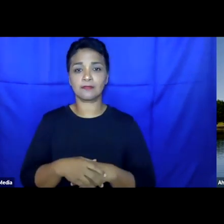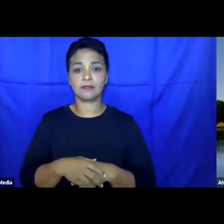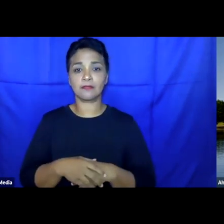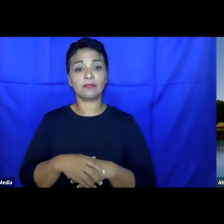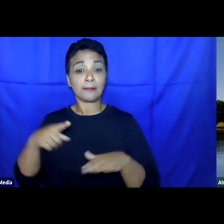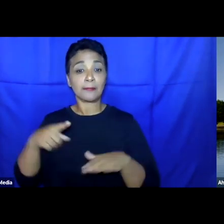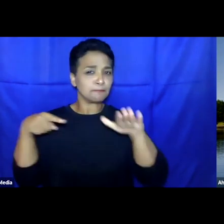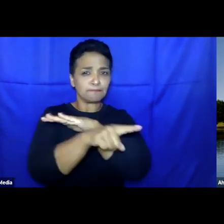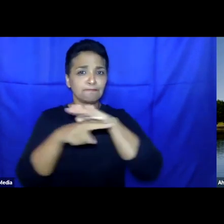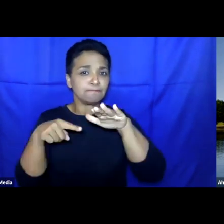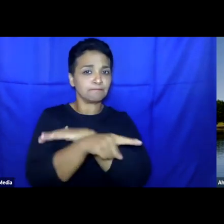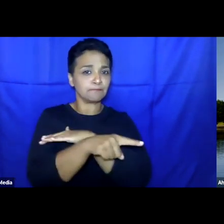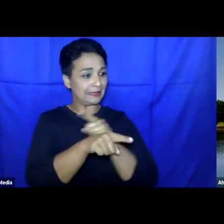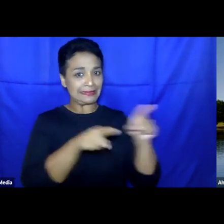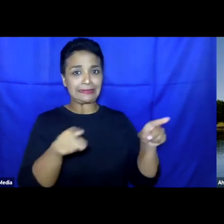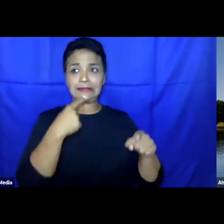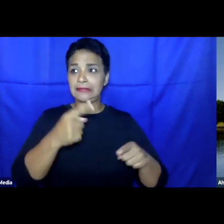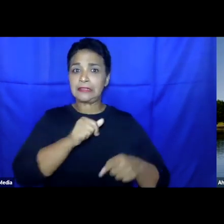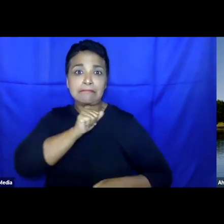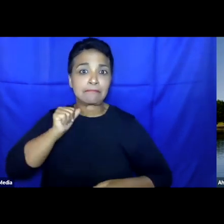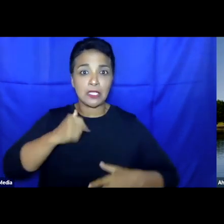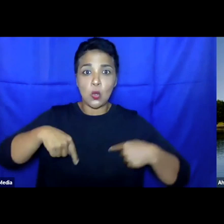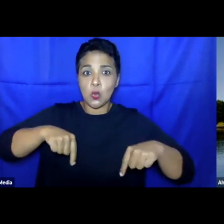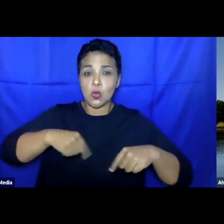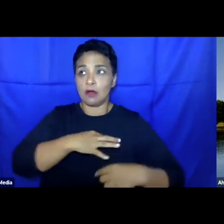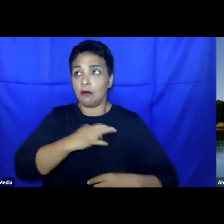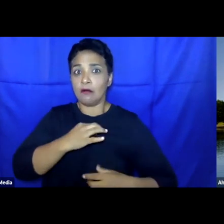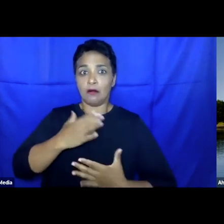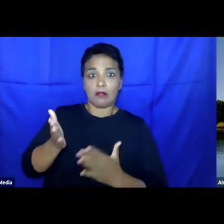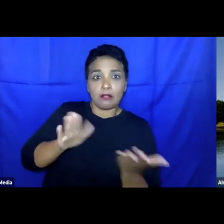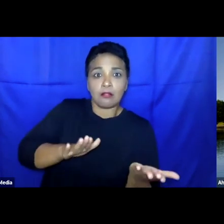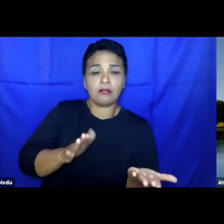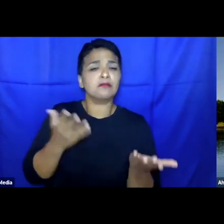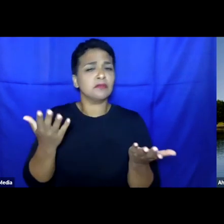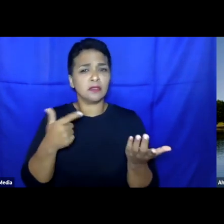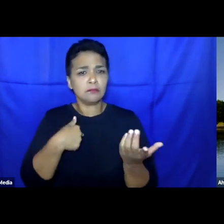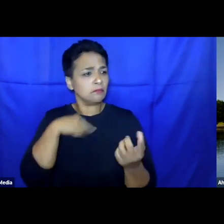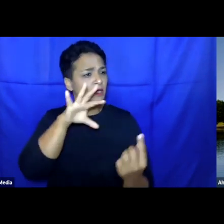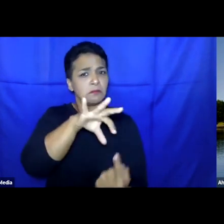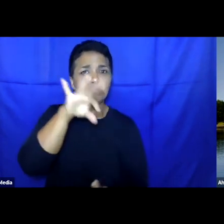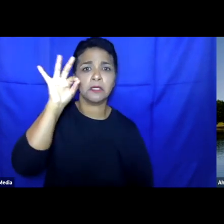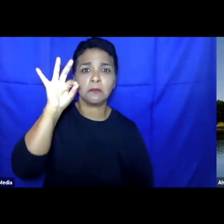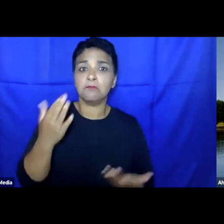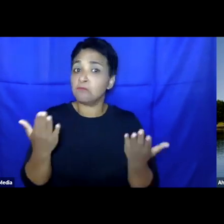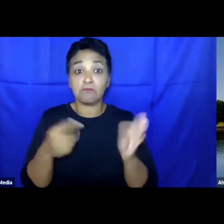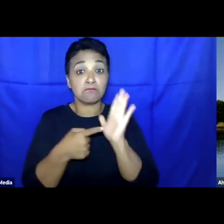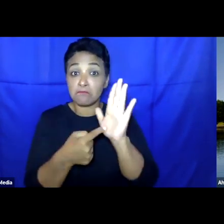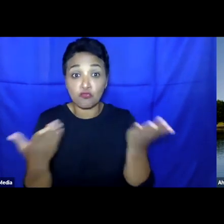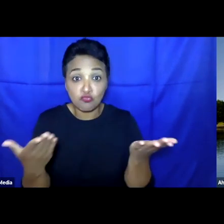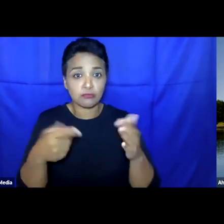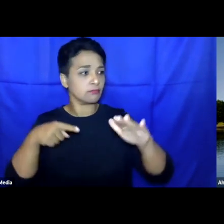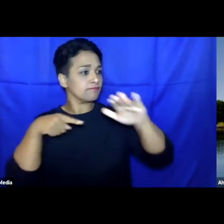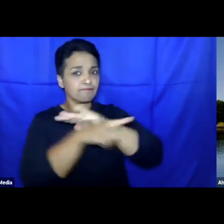the threats to their life, which made them flee in the first place. I've come across examples where refugees may be housed in centers for